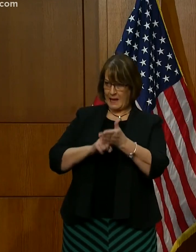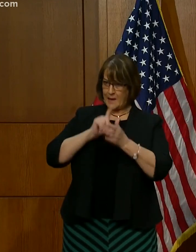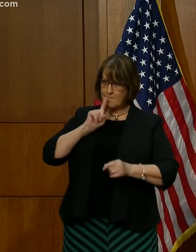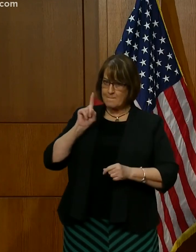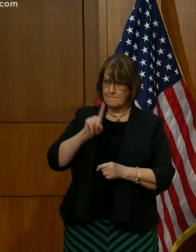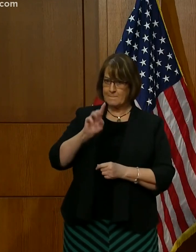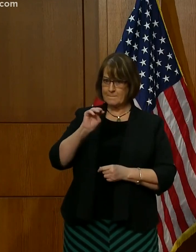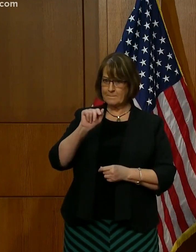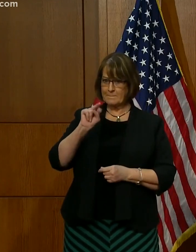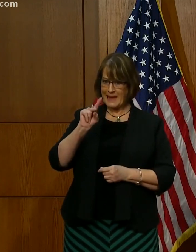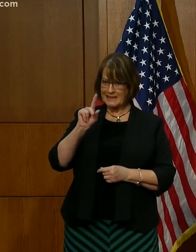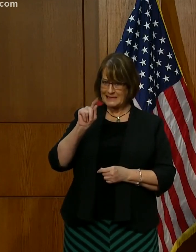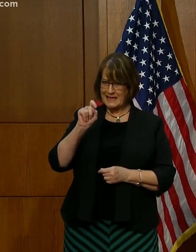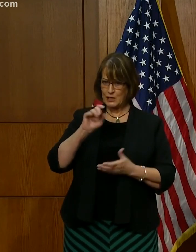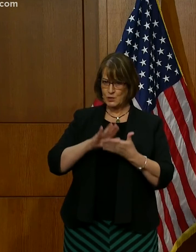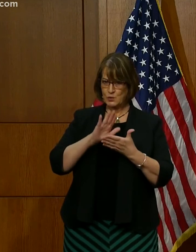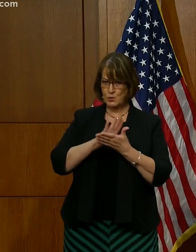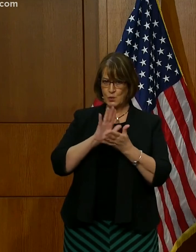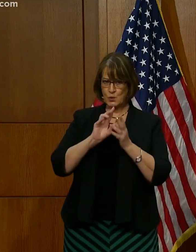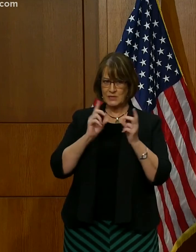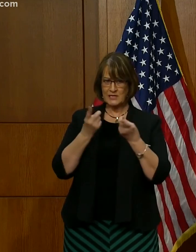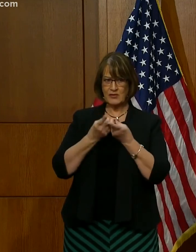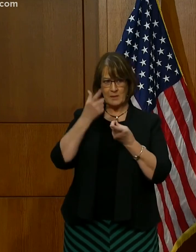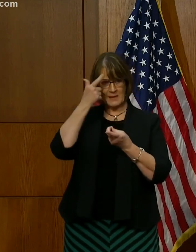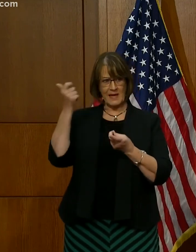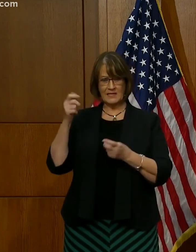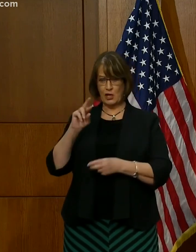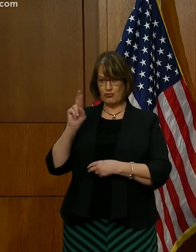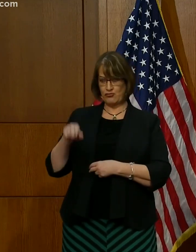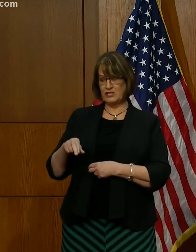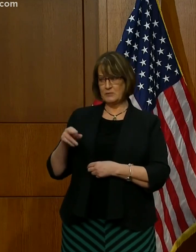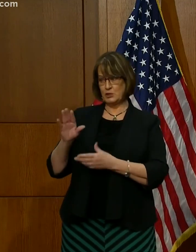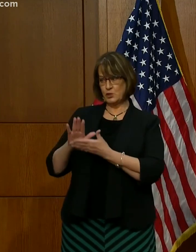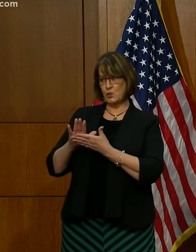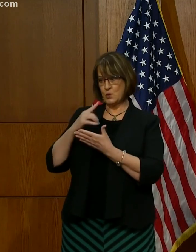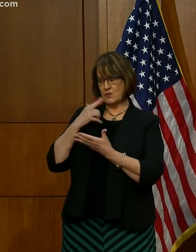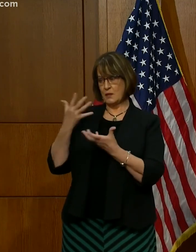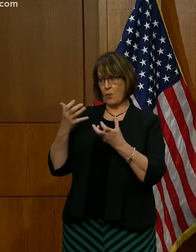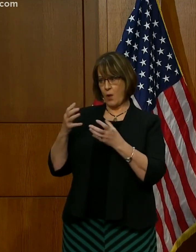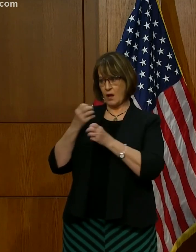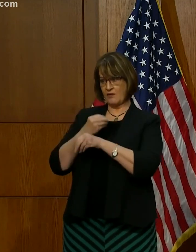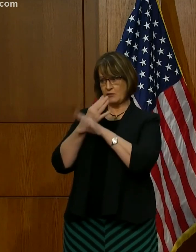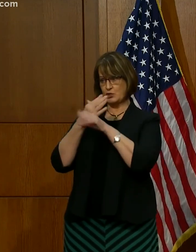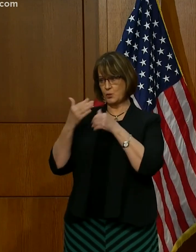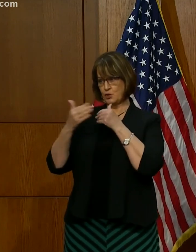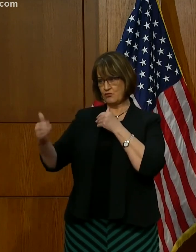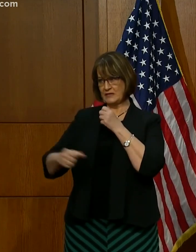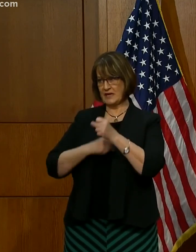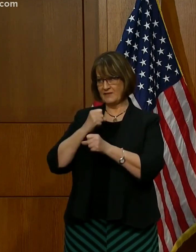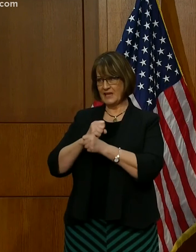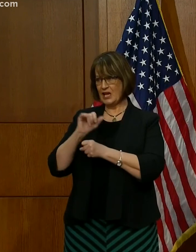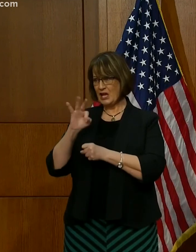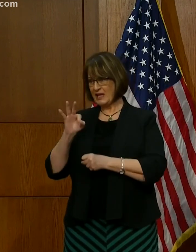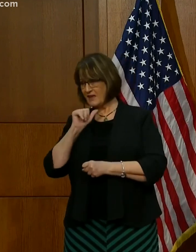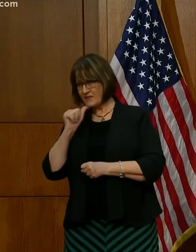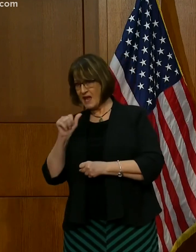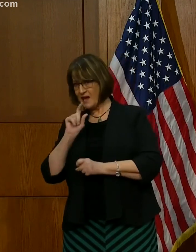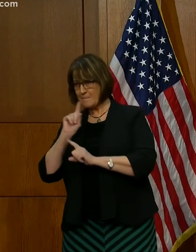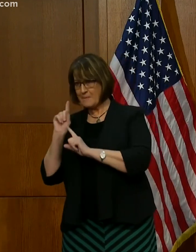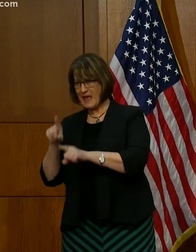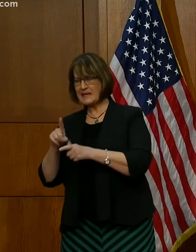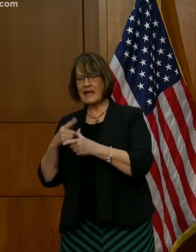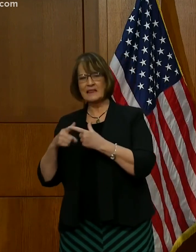know locally Richmond has already said all virtual the rest of the year. If not, why not? And then something about the CVS, so I'll let you